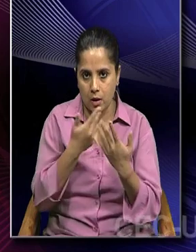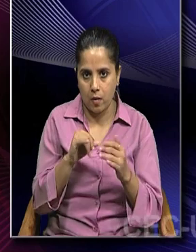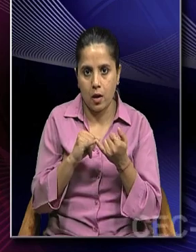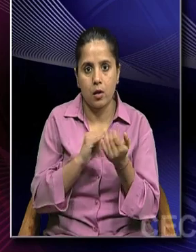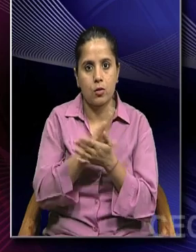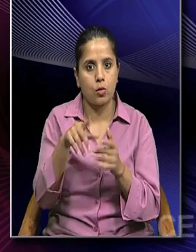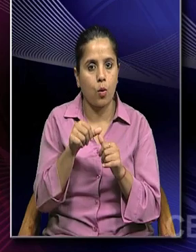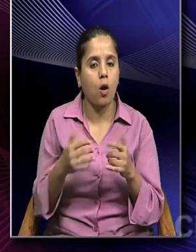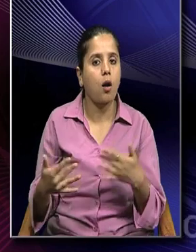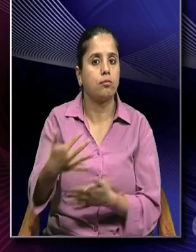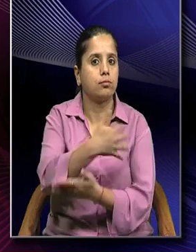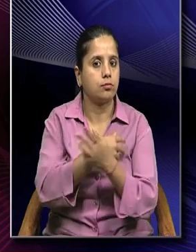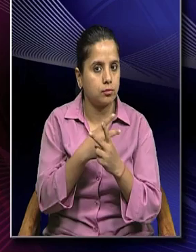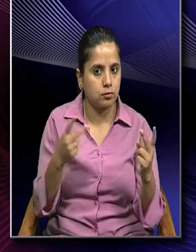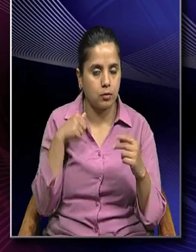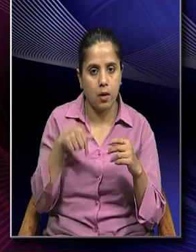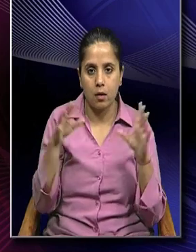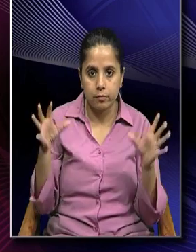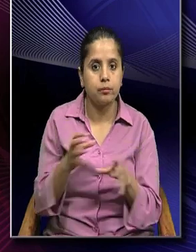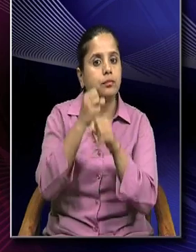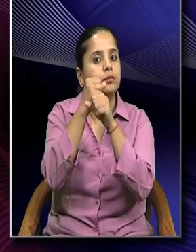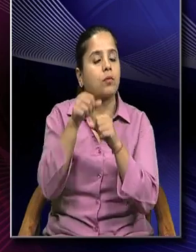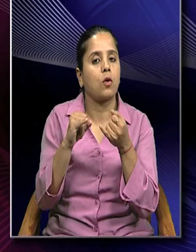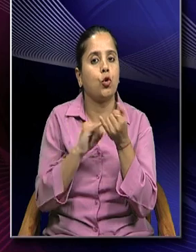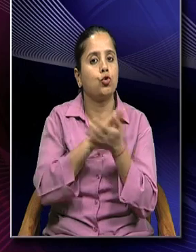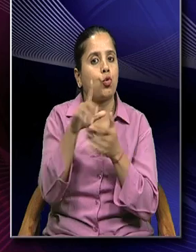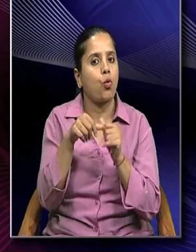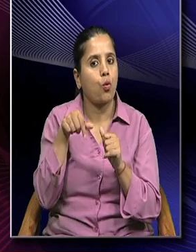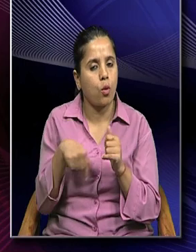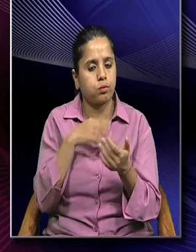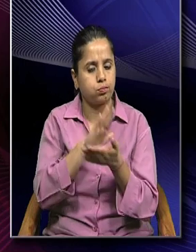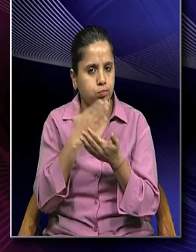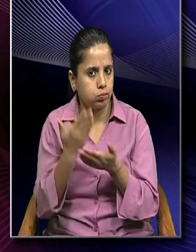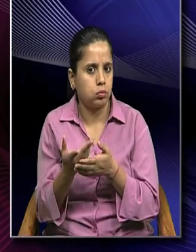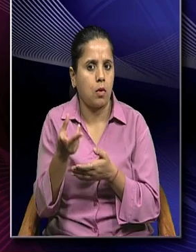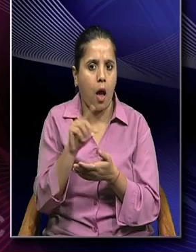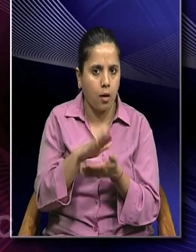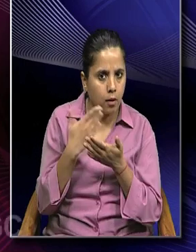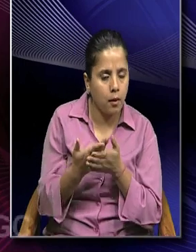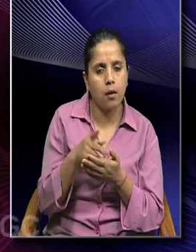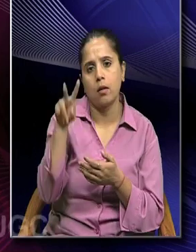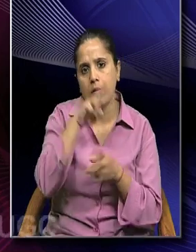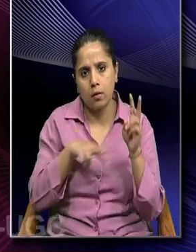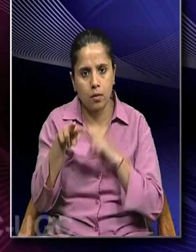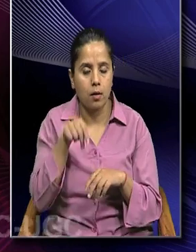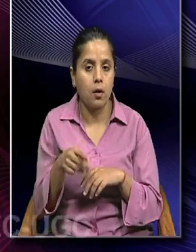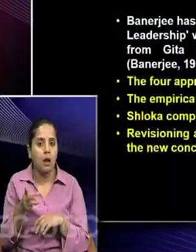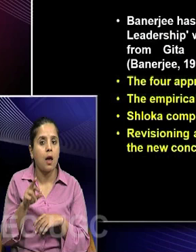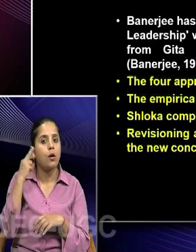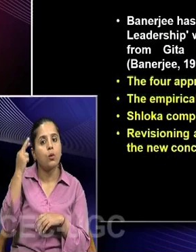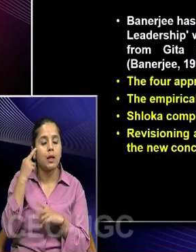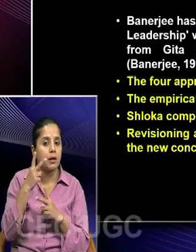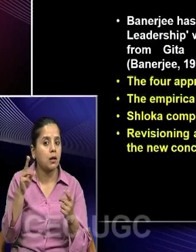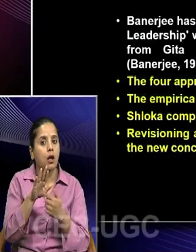shloka compilation approach, where we compile the shlokas, we interpret, reinterpret. Then comes revisioning approach,